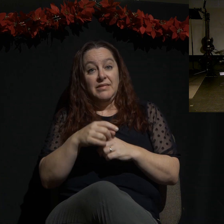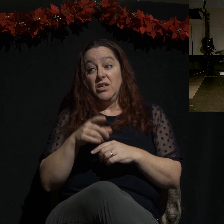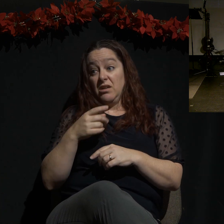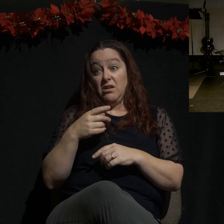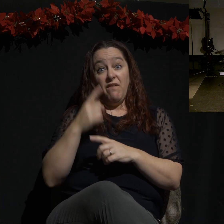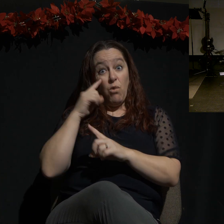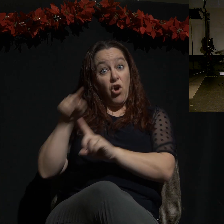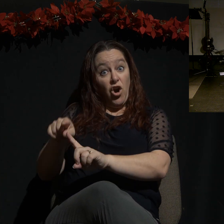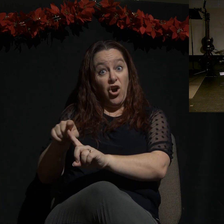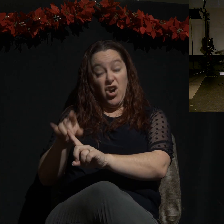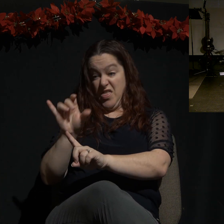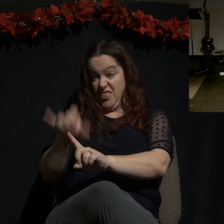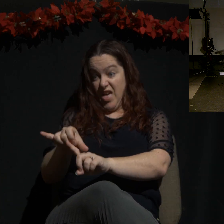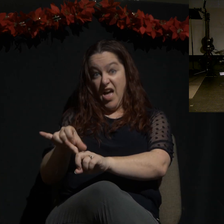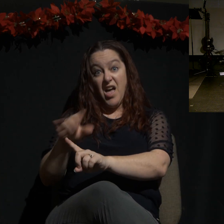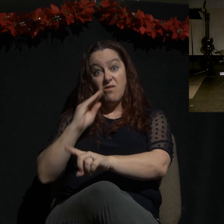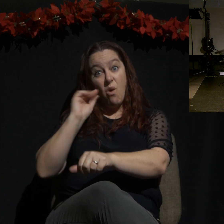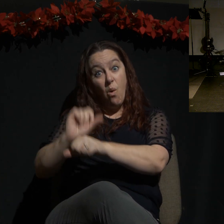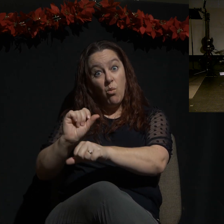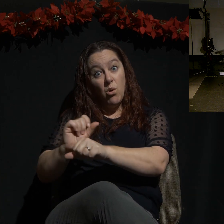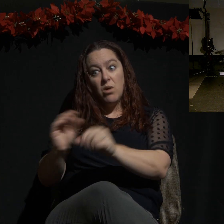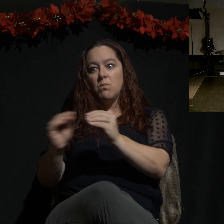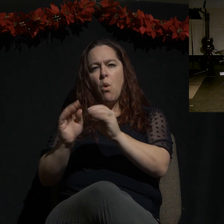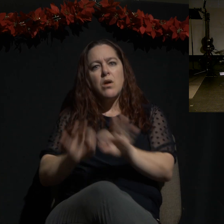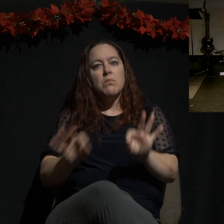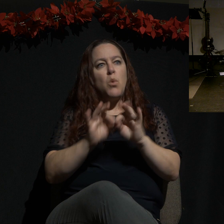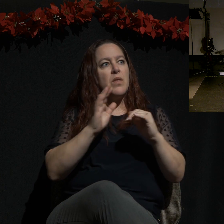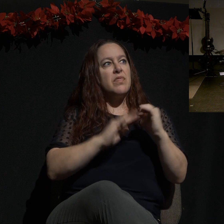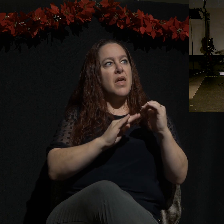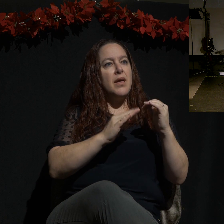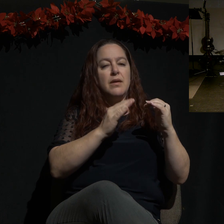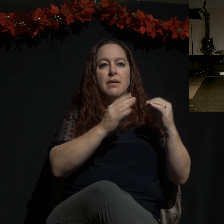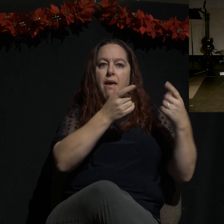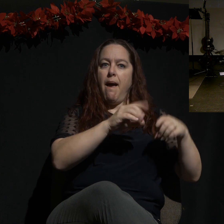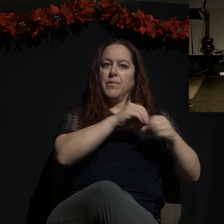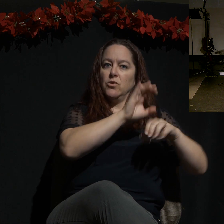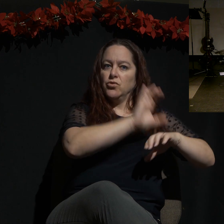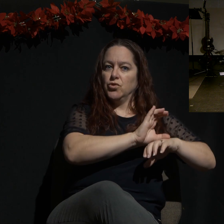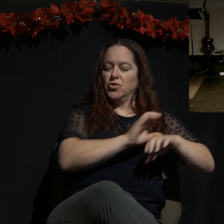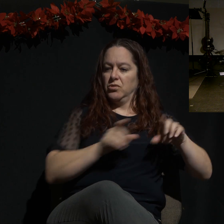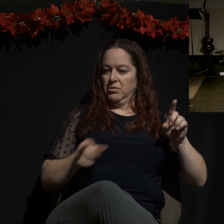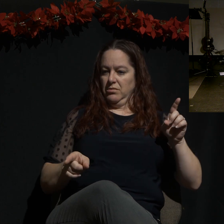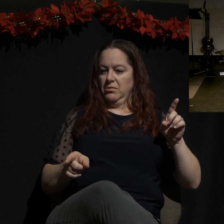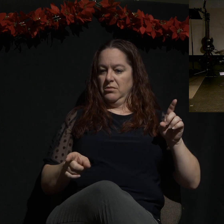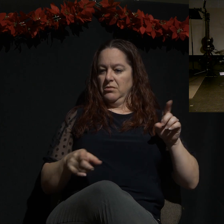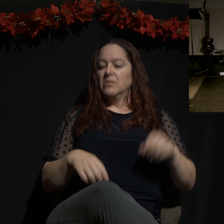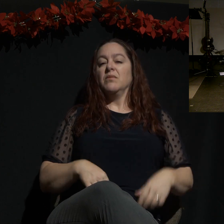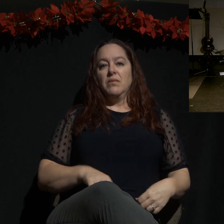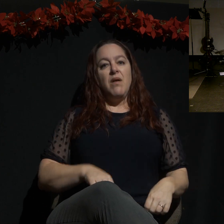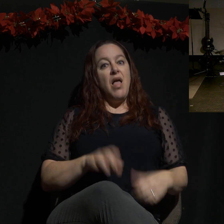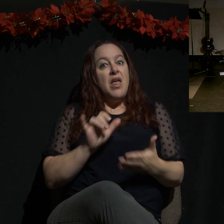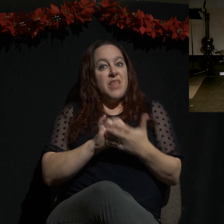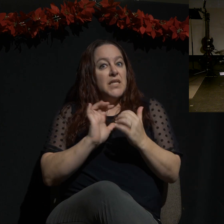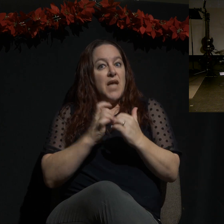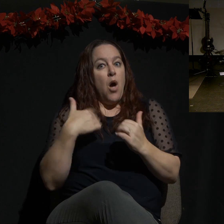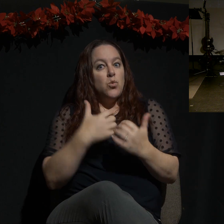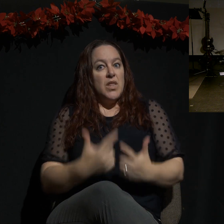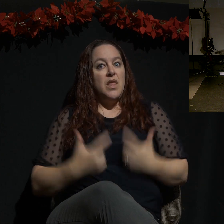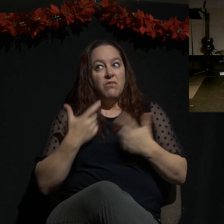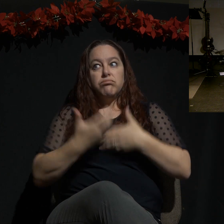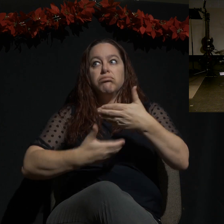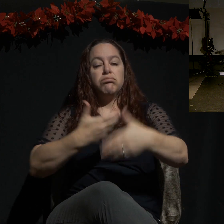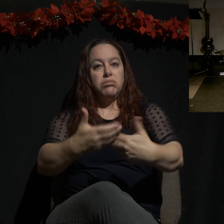thing that she had to do was more important than what was happening in there. And that's how we live our life.